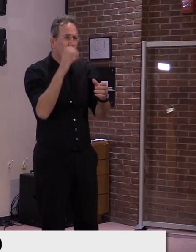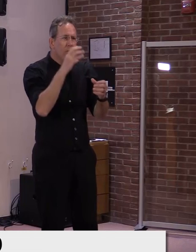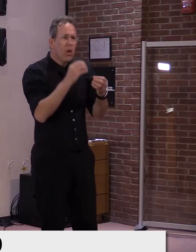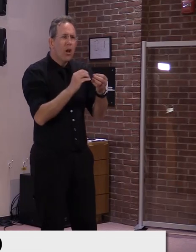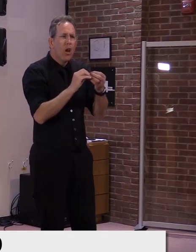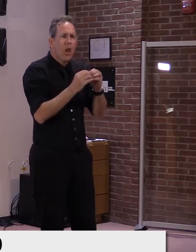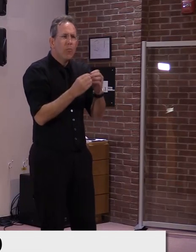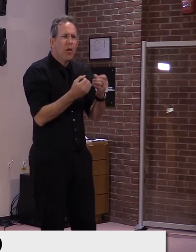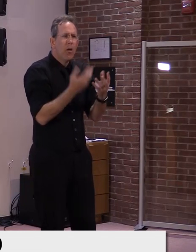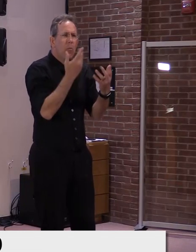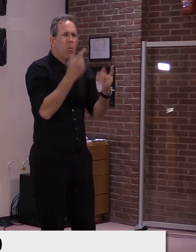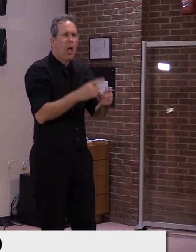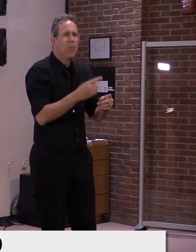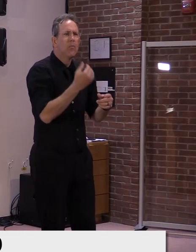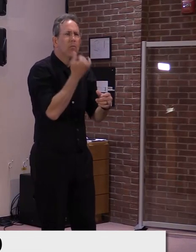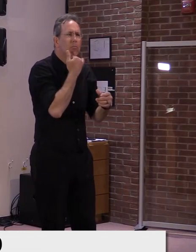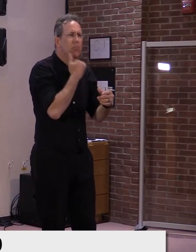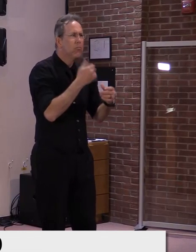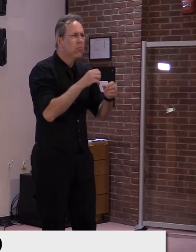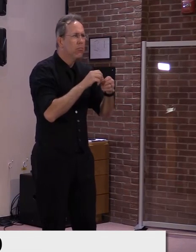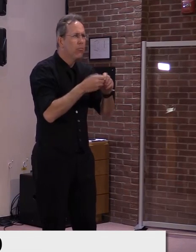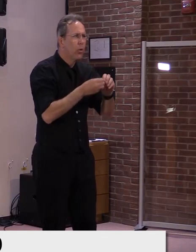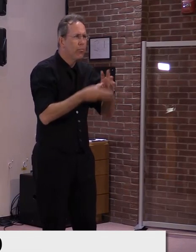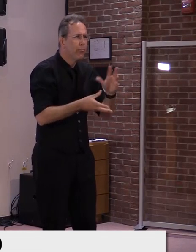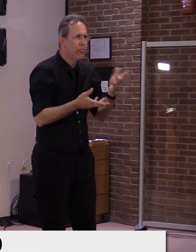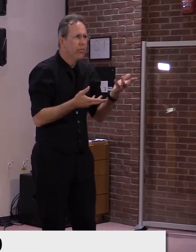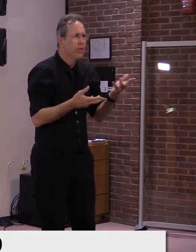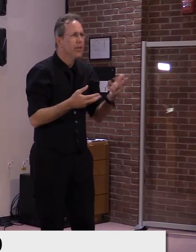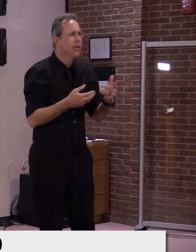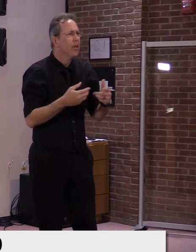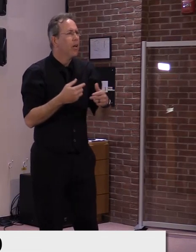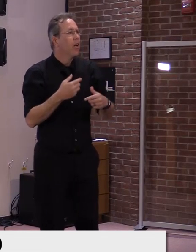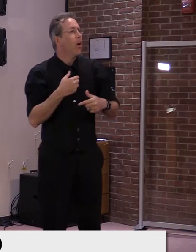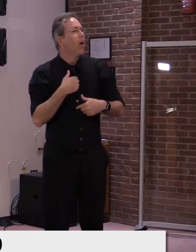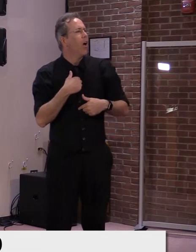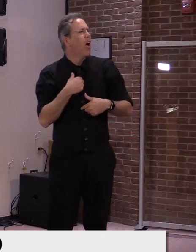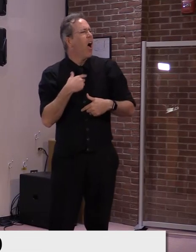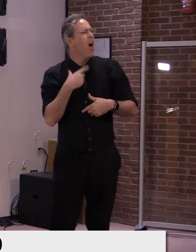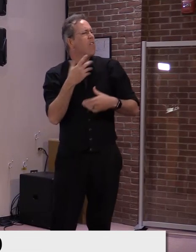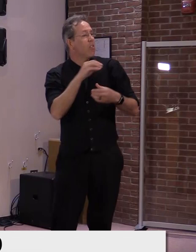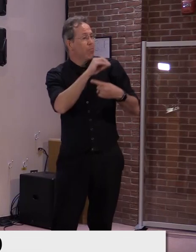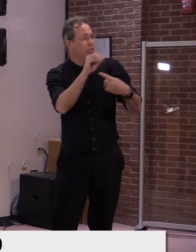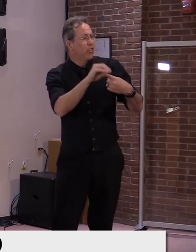has received the wastage rate. Yeah, she's received the report.